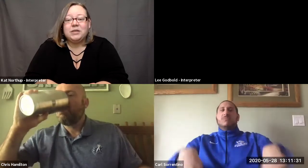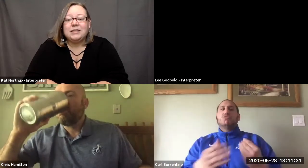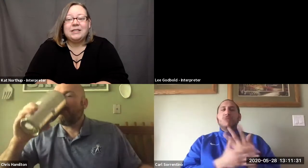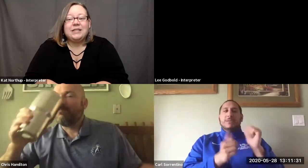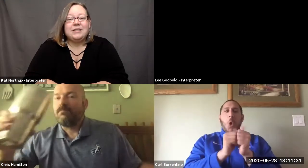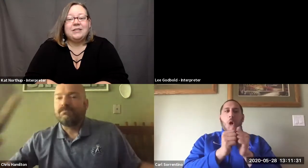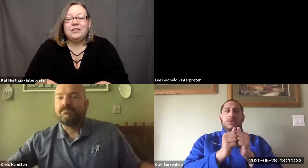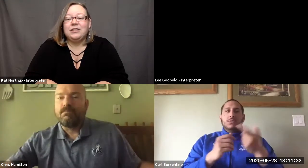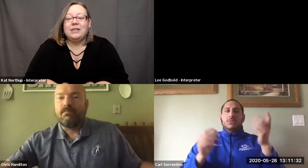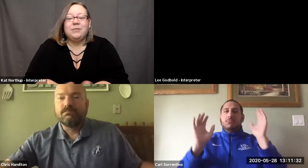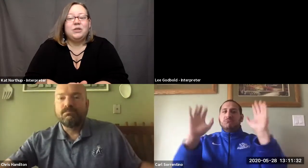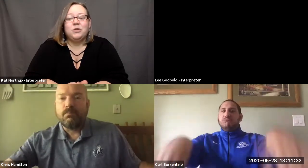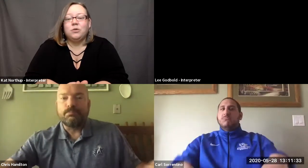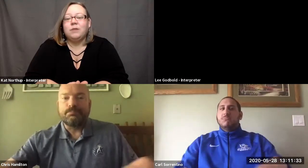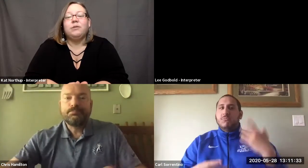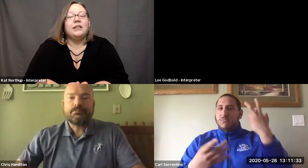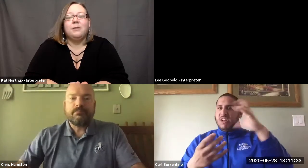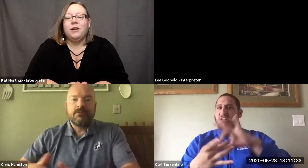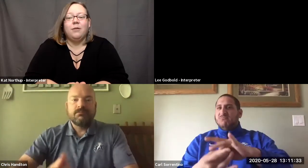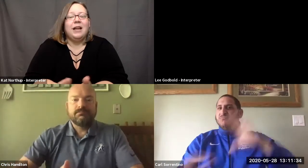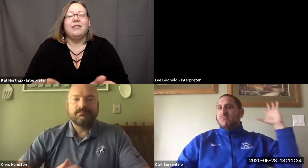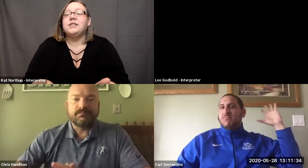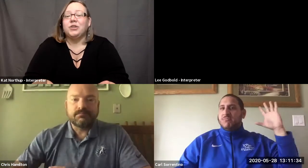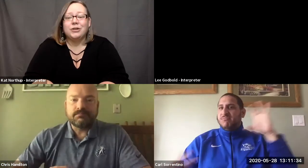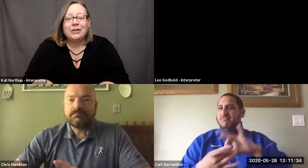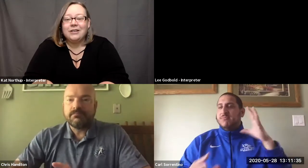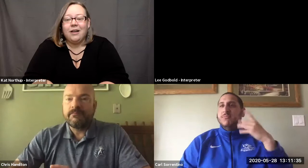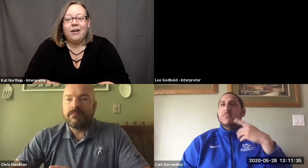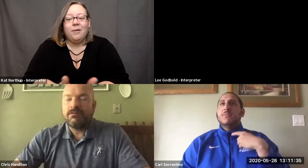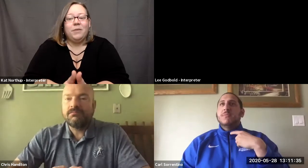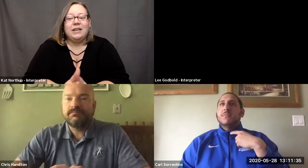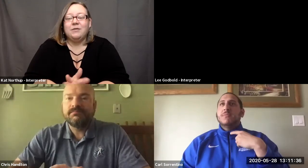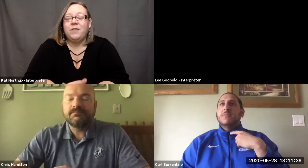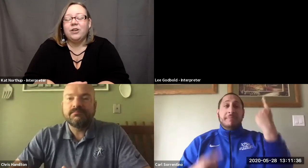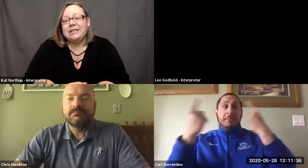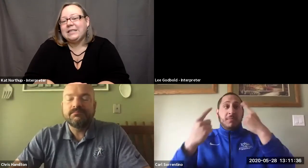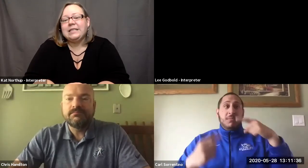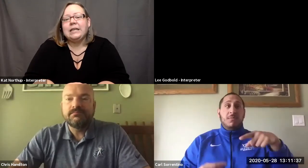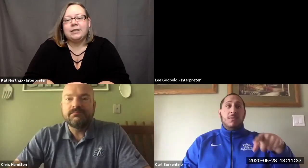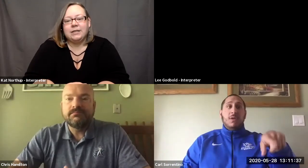students seem to completely become lackluster, and very disconnected.